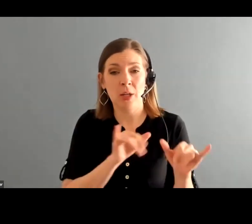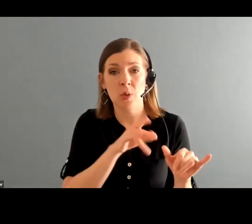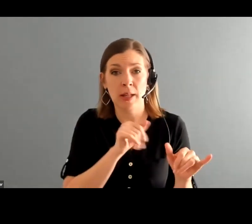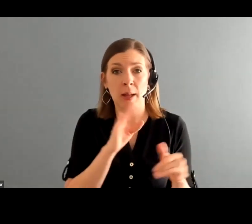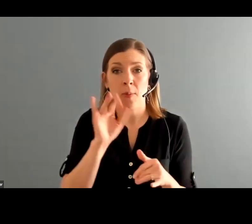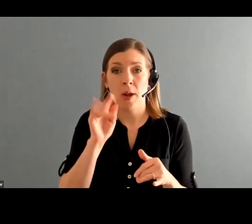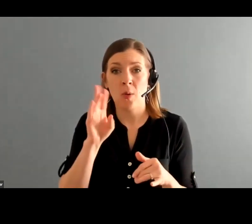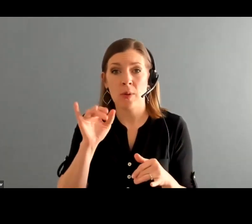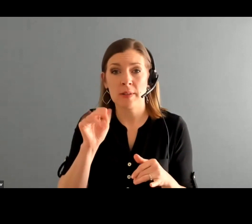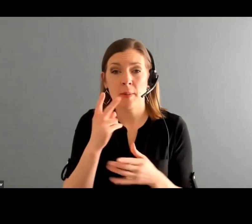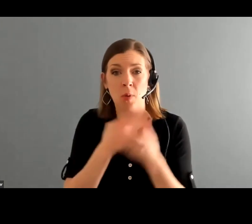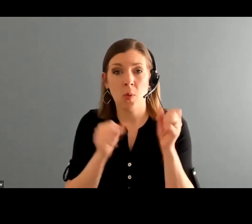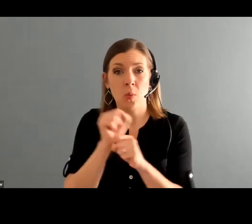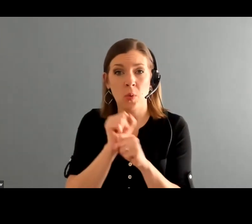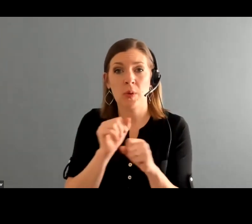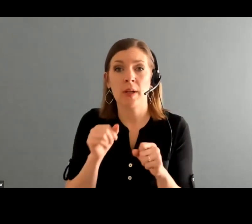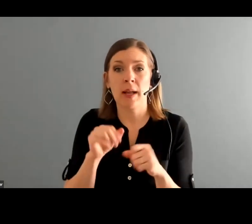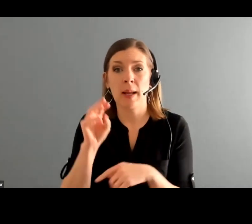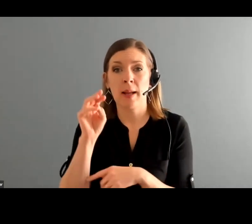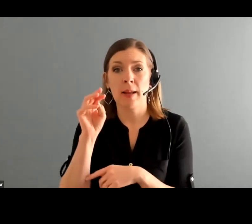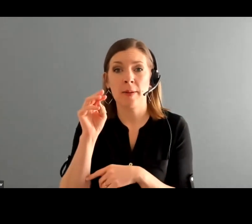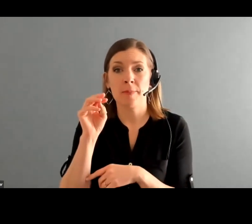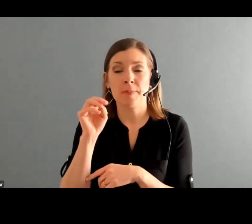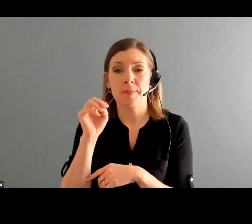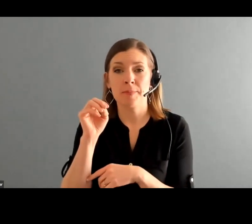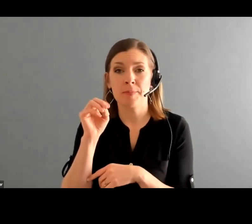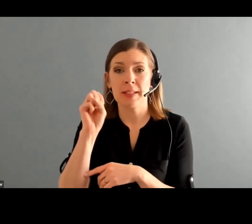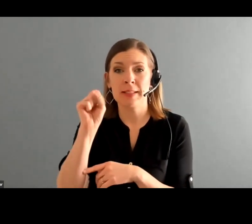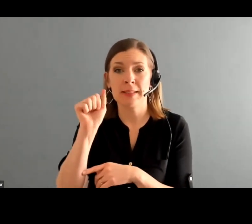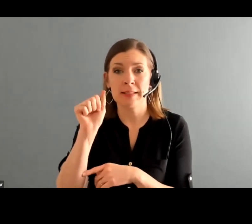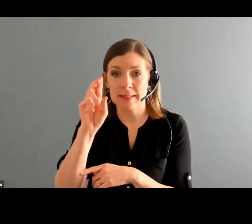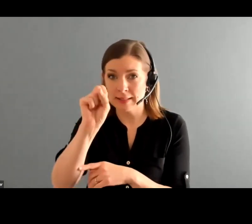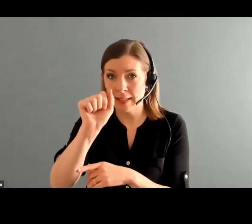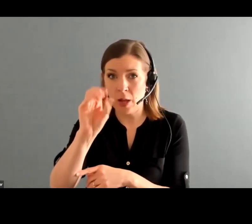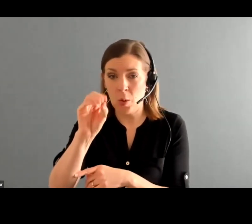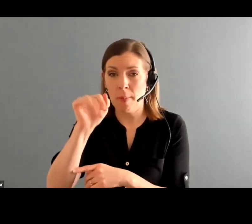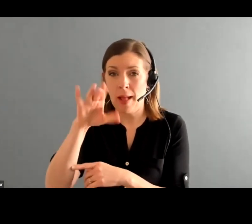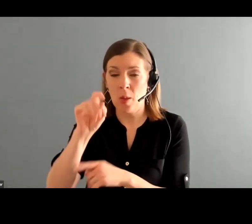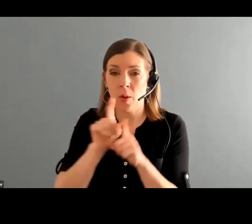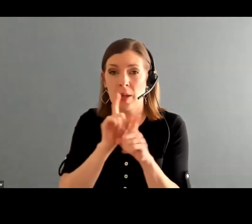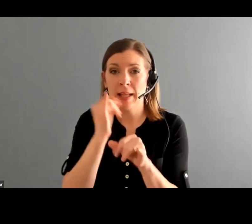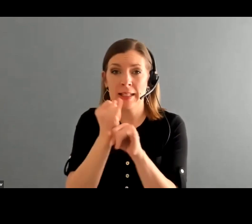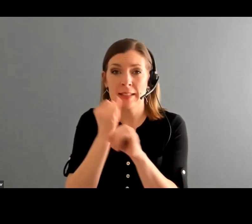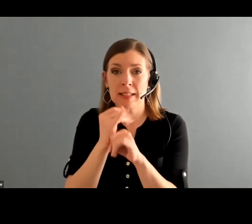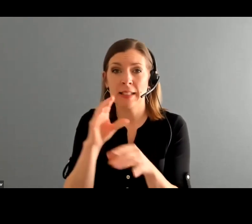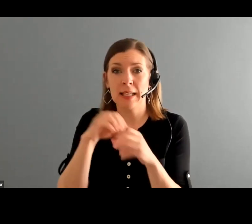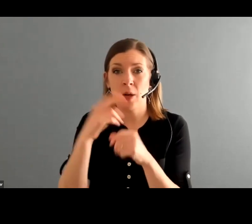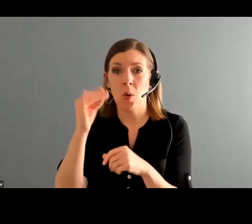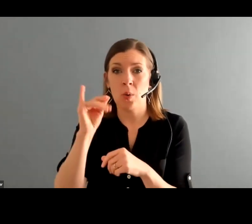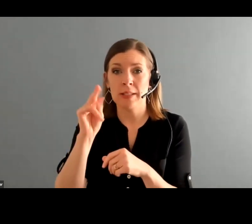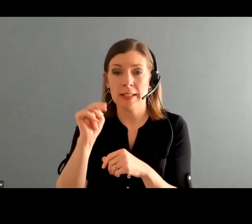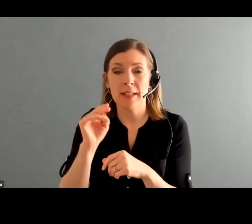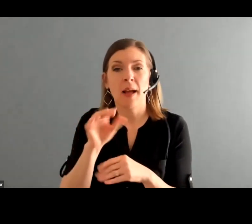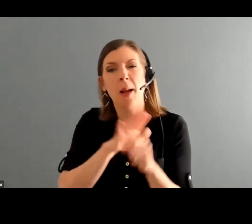them have worked at the Museo de Arte São Paulo and also at the Instituto Inhotim,